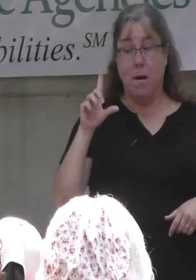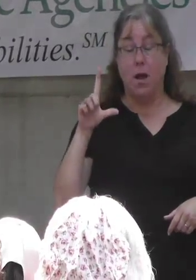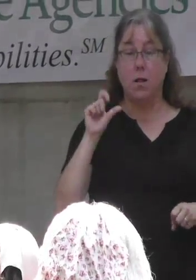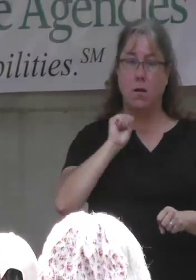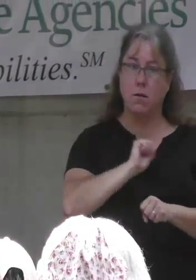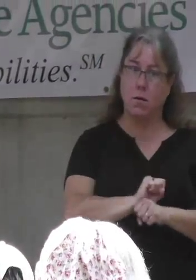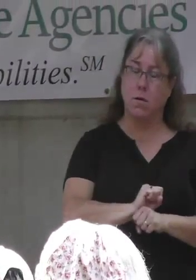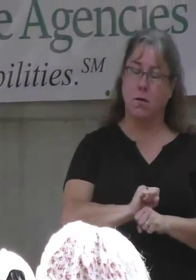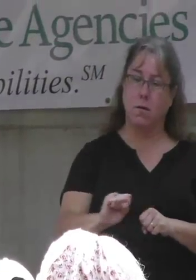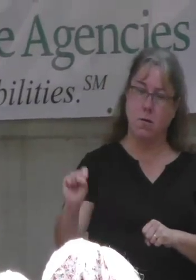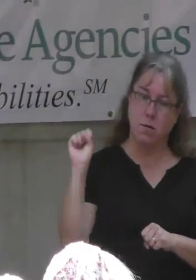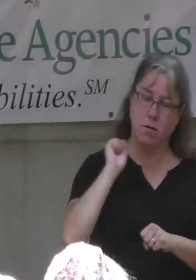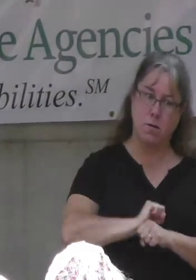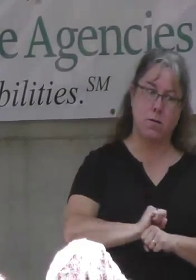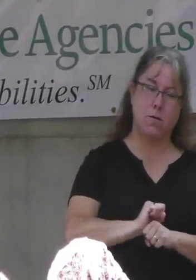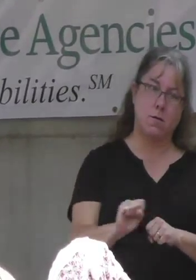worker.